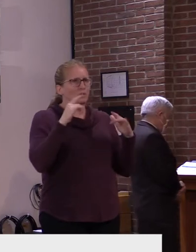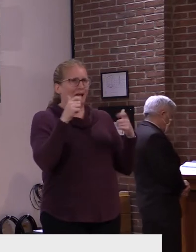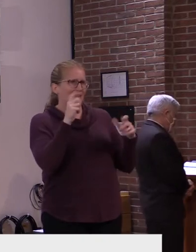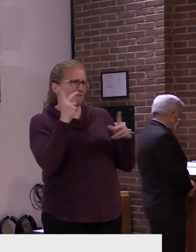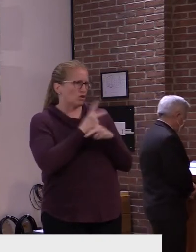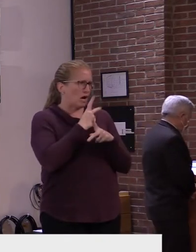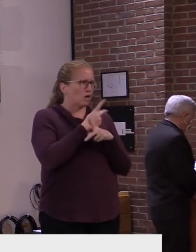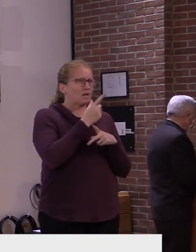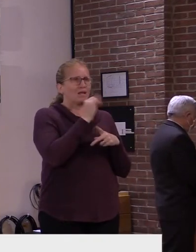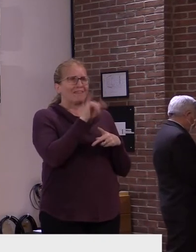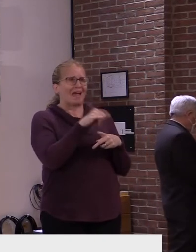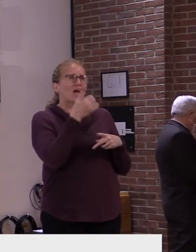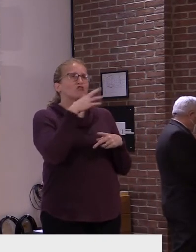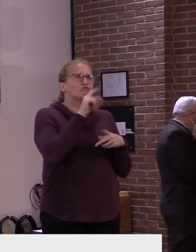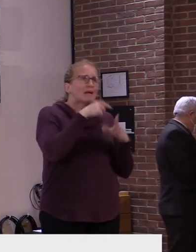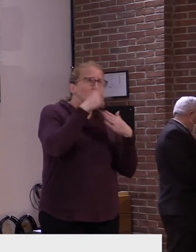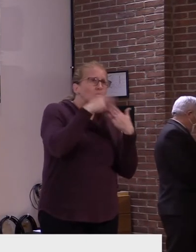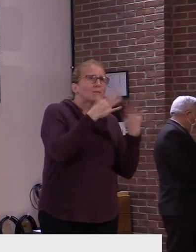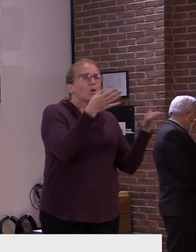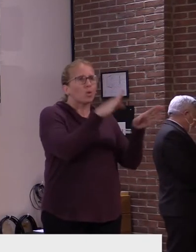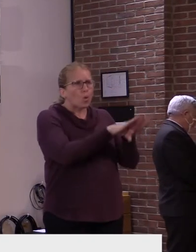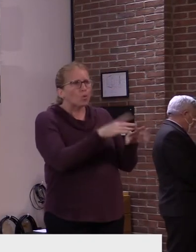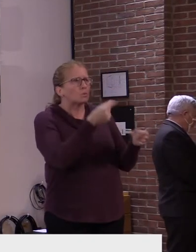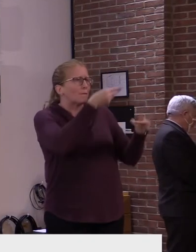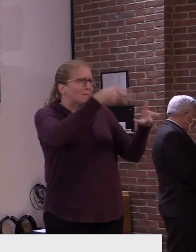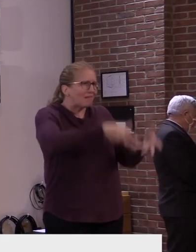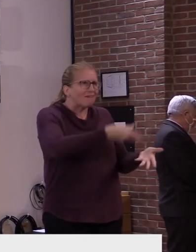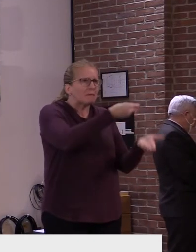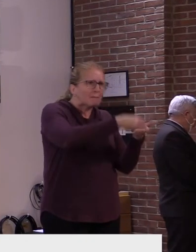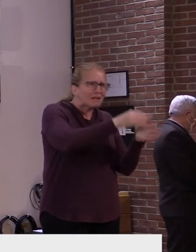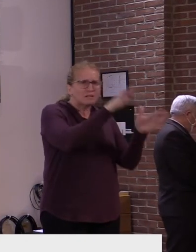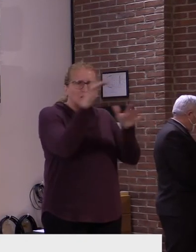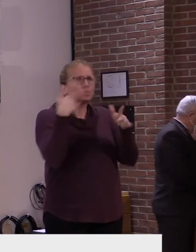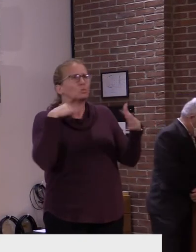estimates. We found that we had about